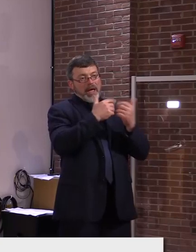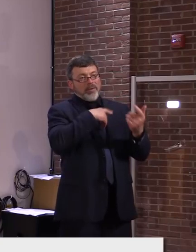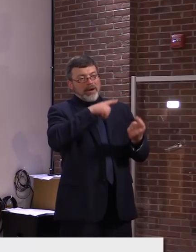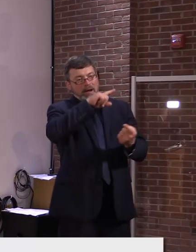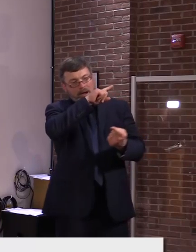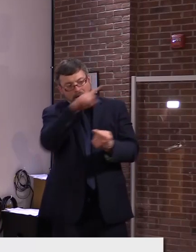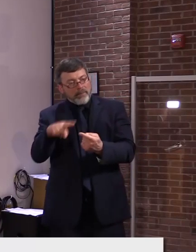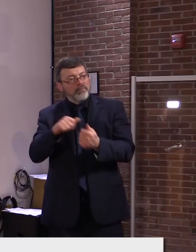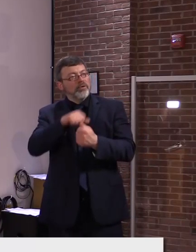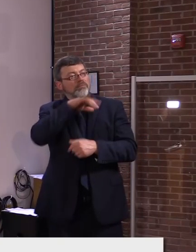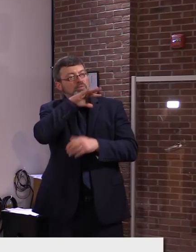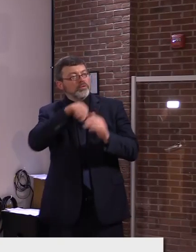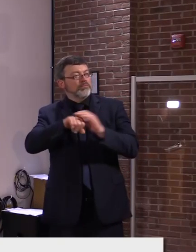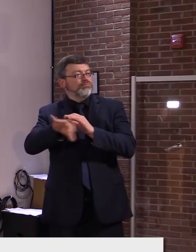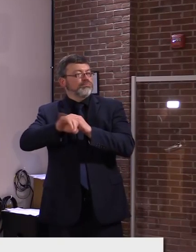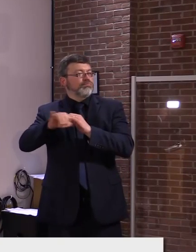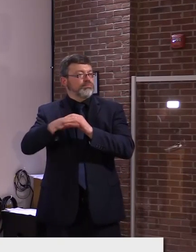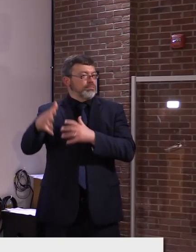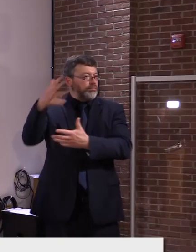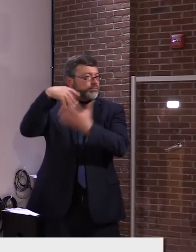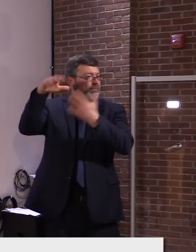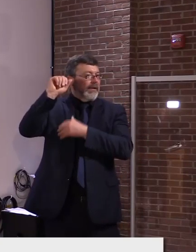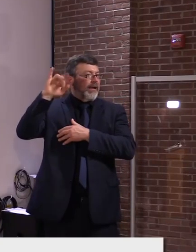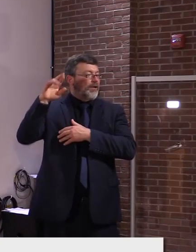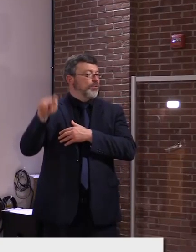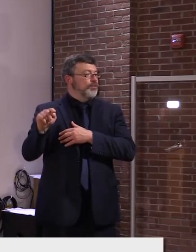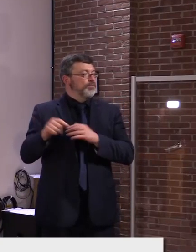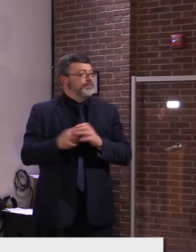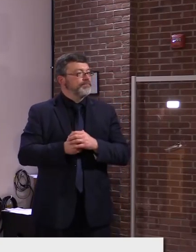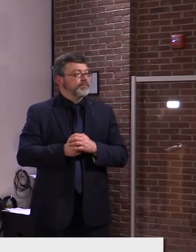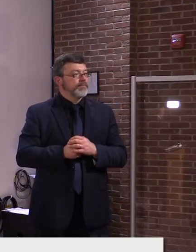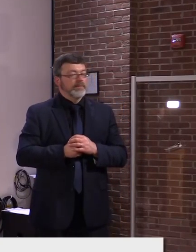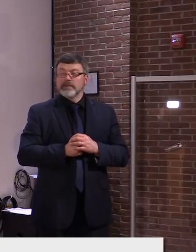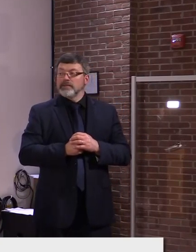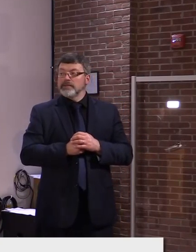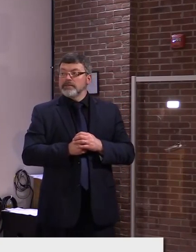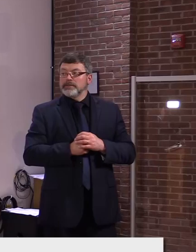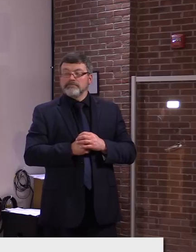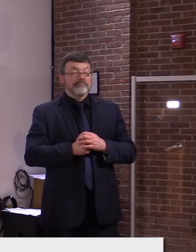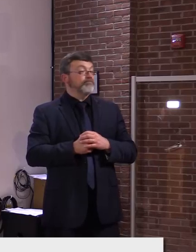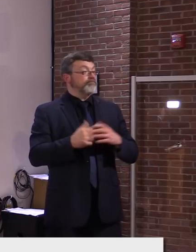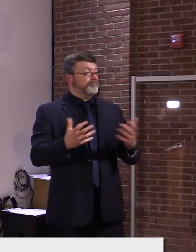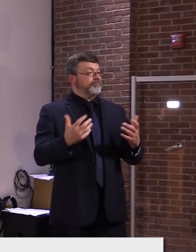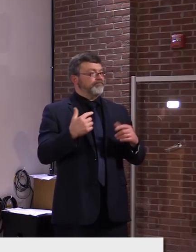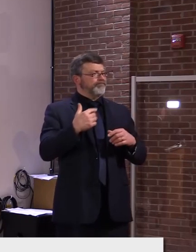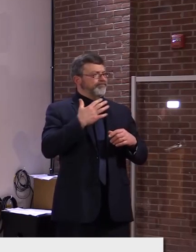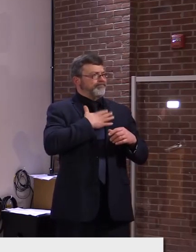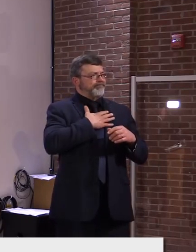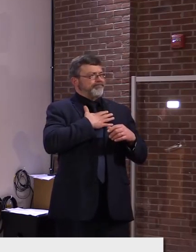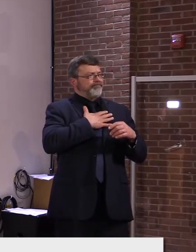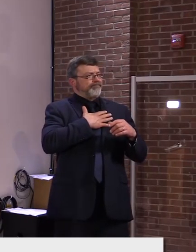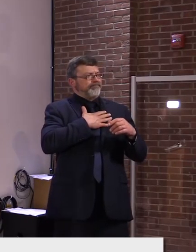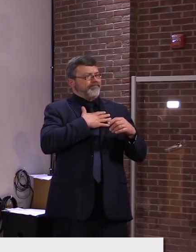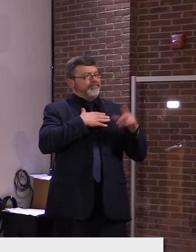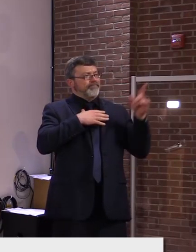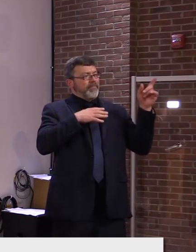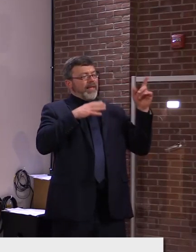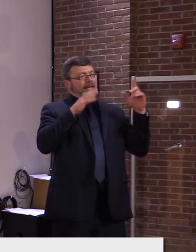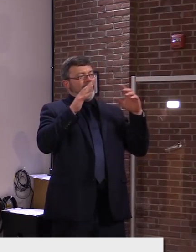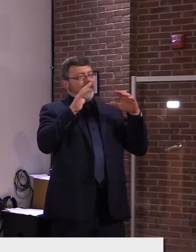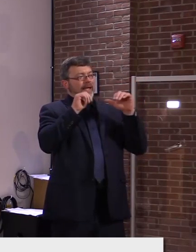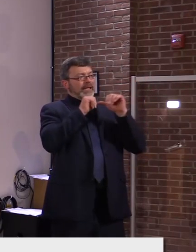seen in the past due to transportation. Transportation has about, I think, by some measures,